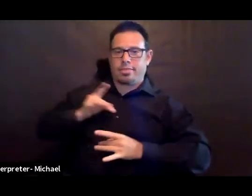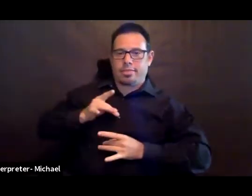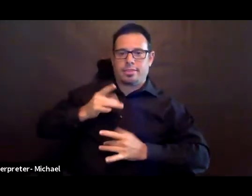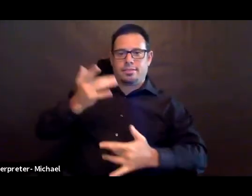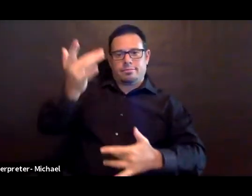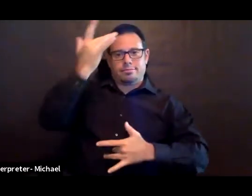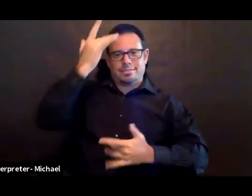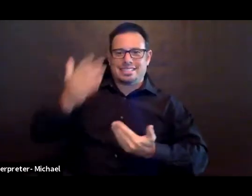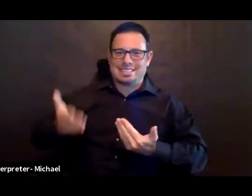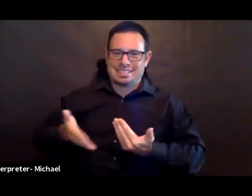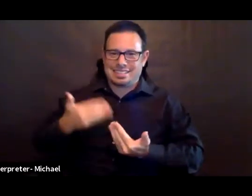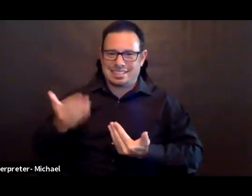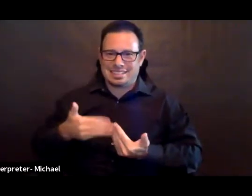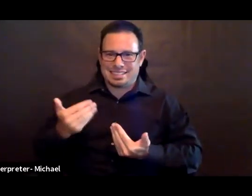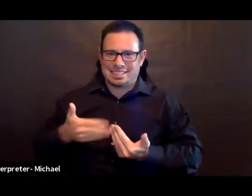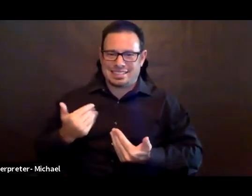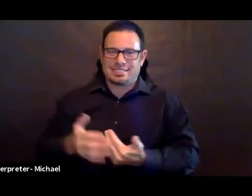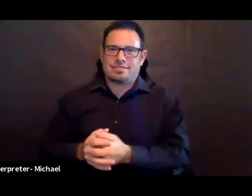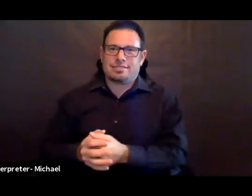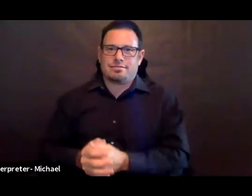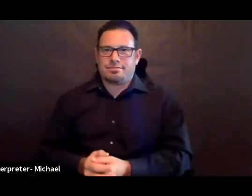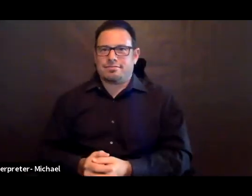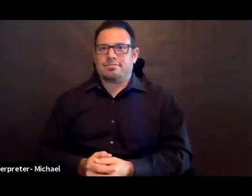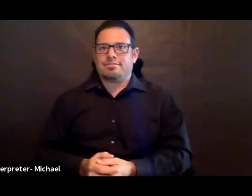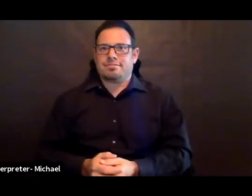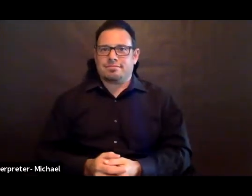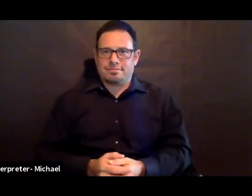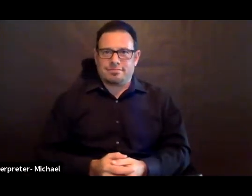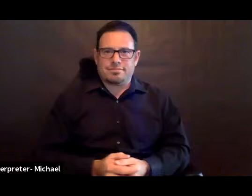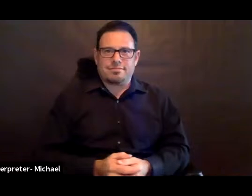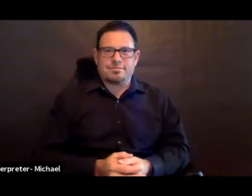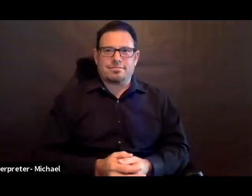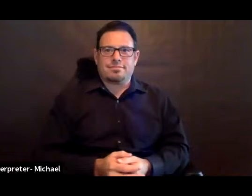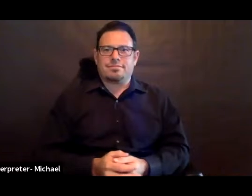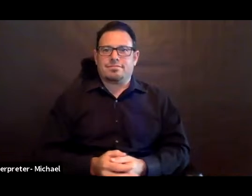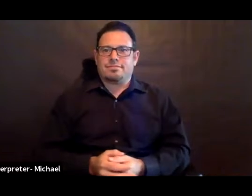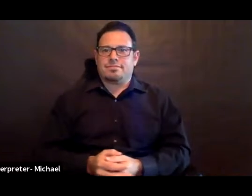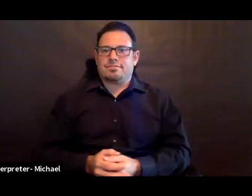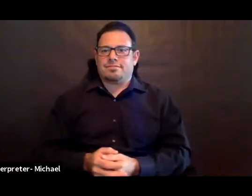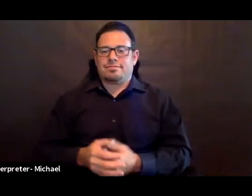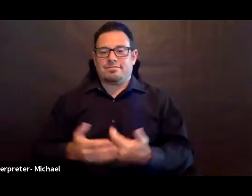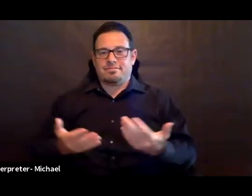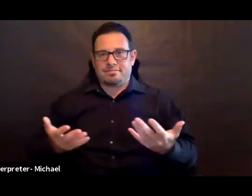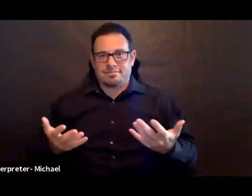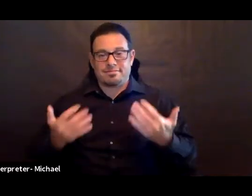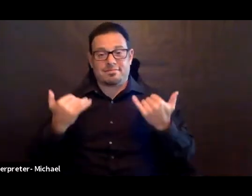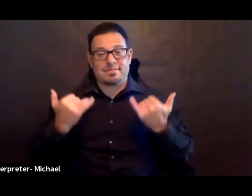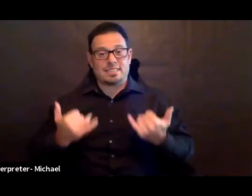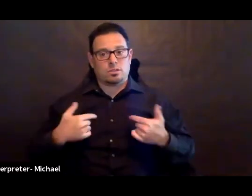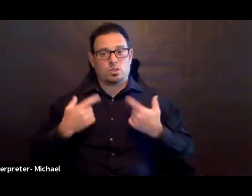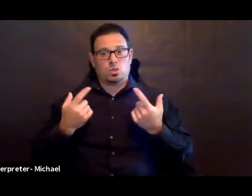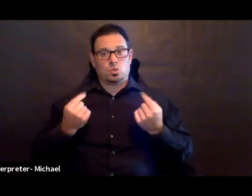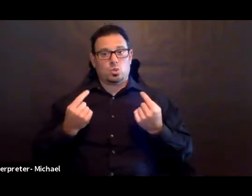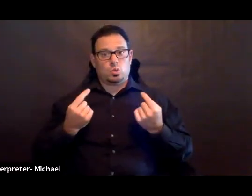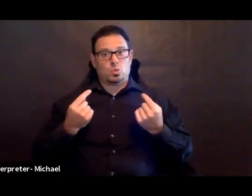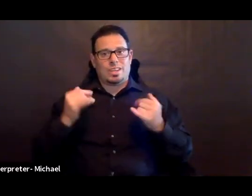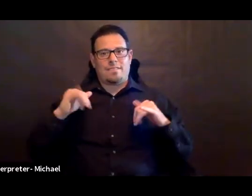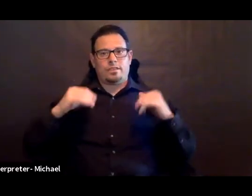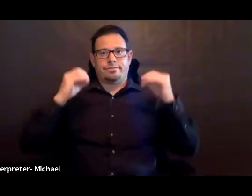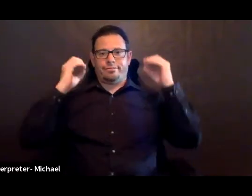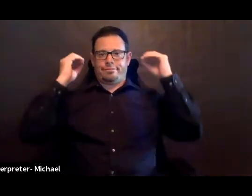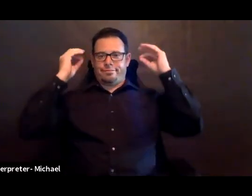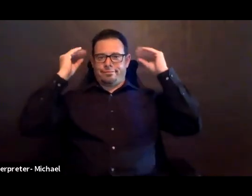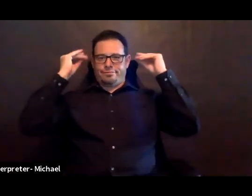careful thought to what we're collectively going to do about this and individually going to do about this. Because as we've said many a time before,